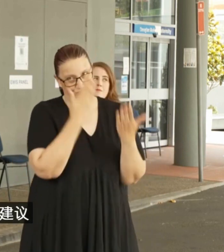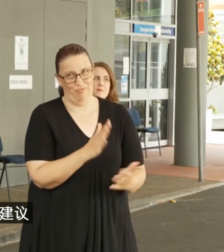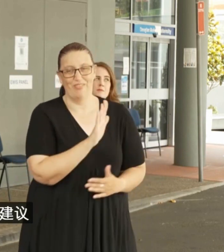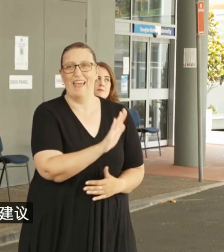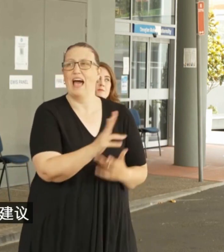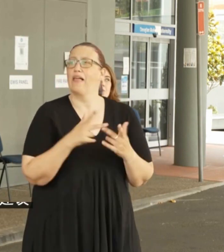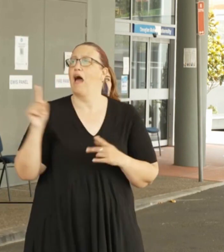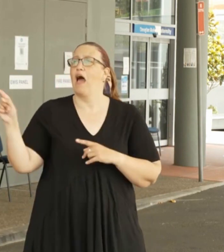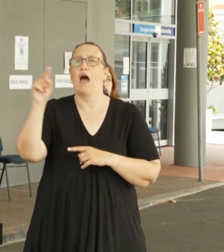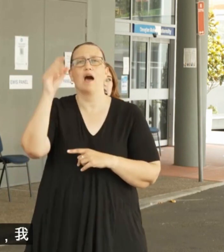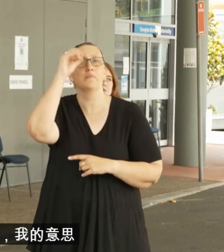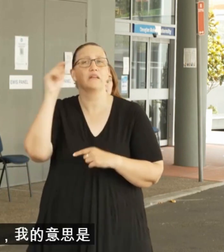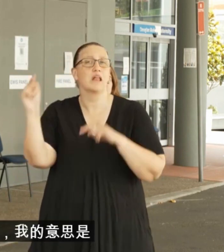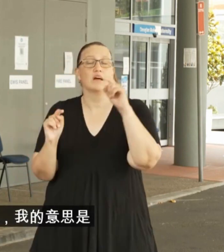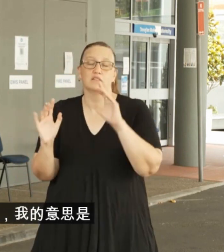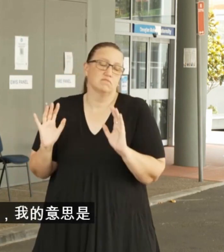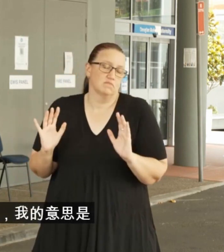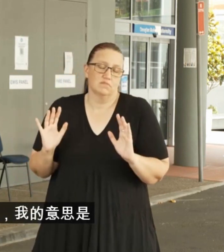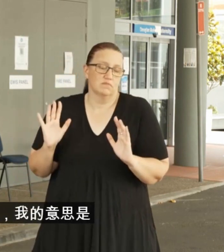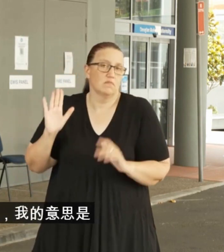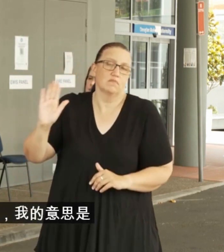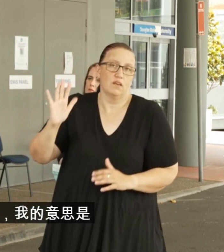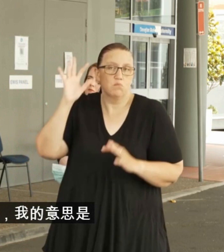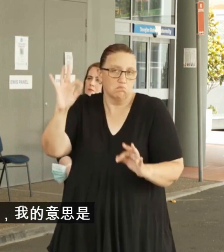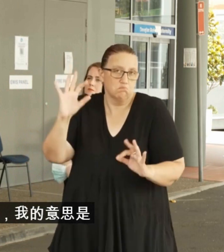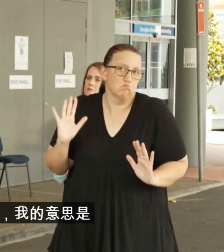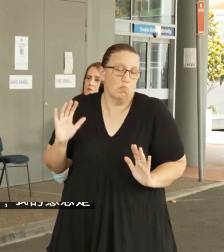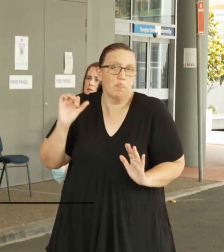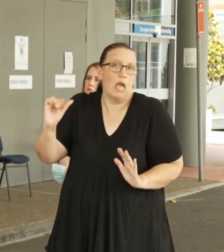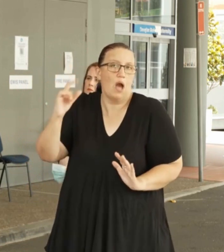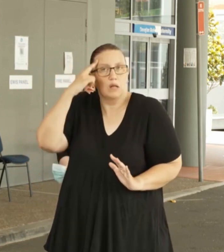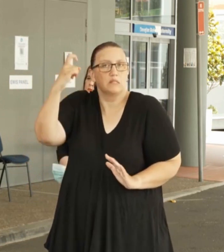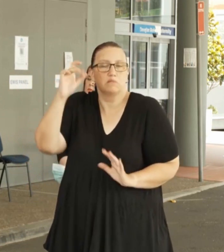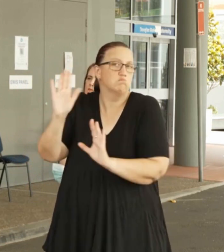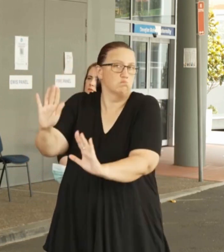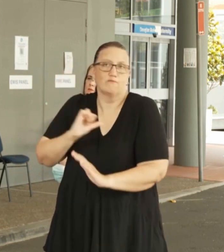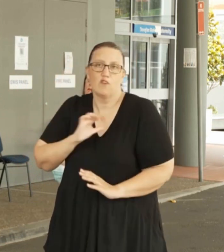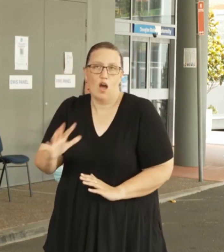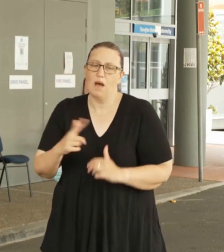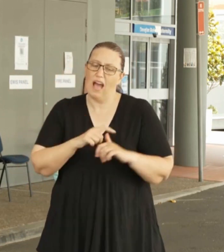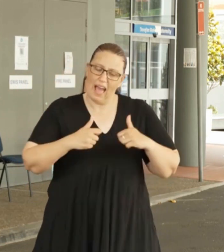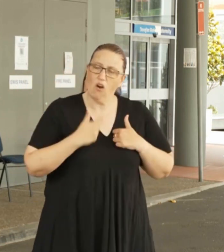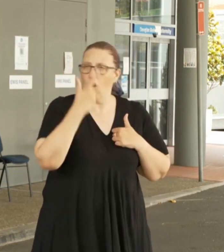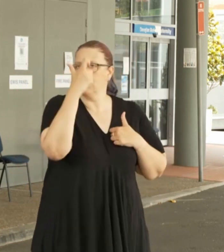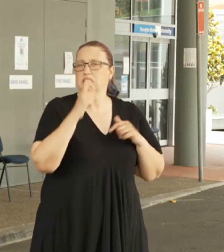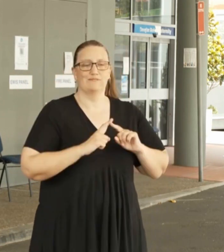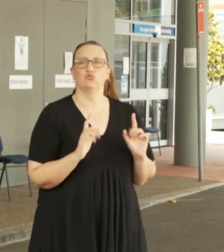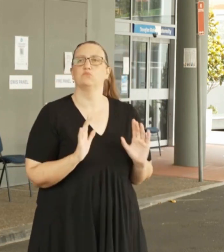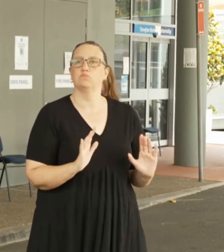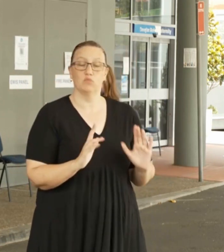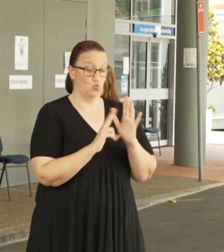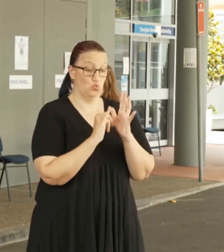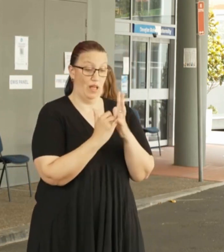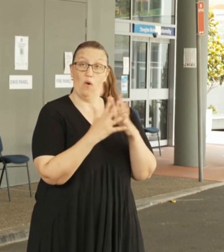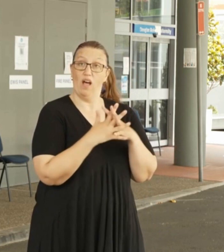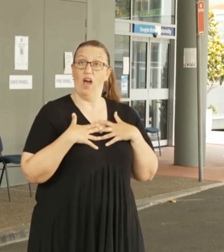up all of the other issues that we have to weigh up. And I mean by that the broad health system, not just public health, but the health team that looks after people's mental health,